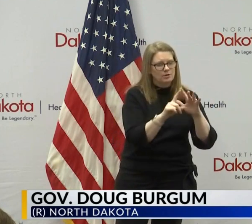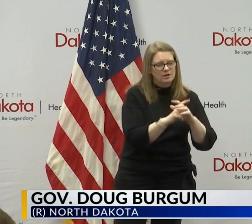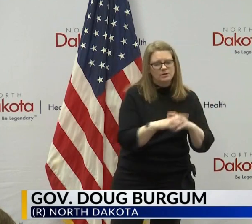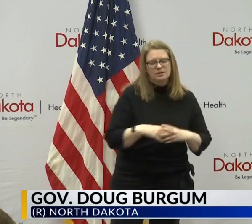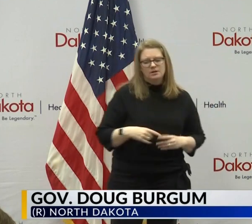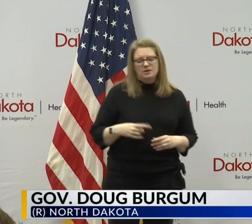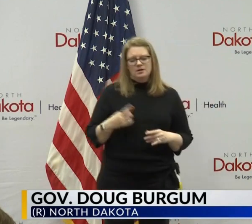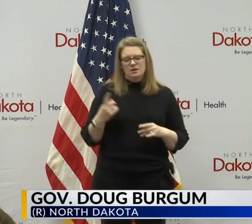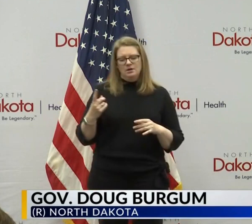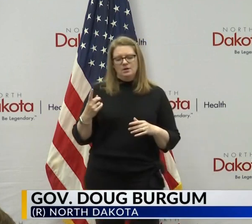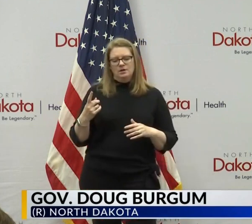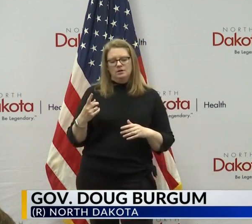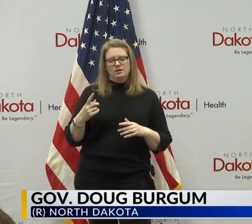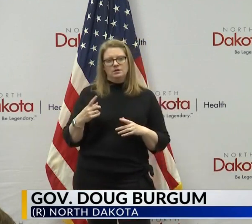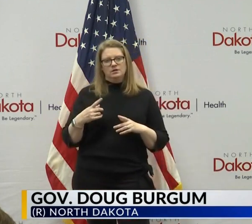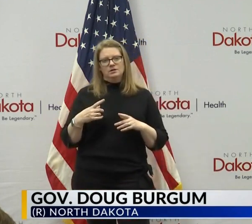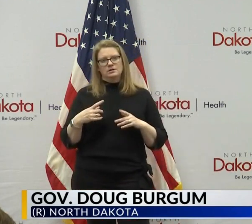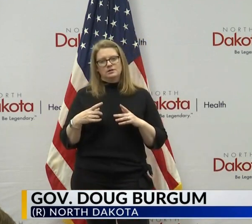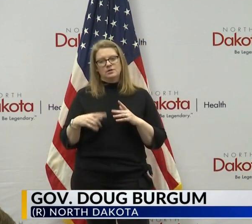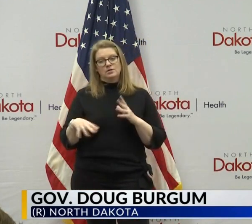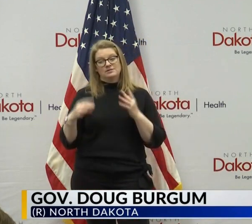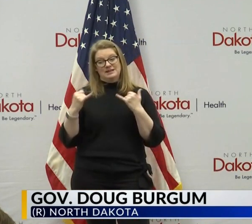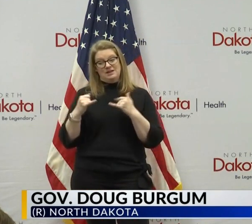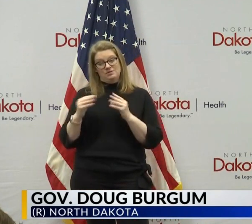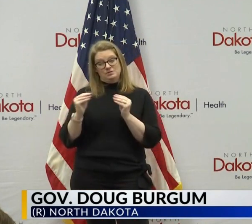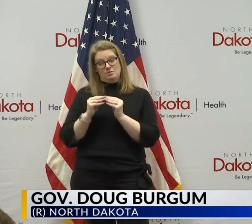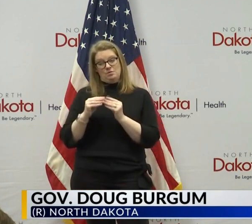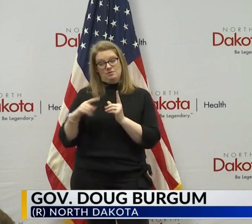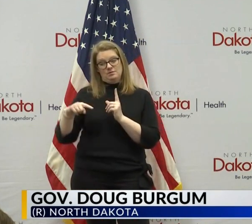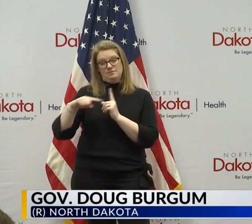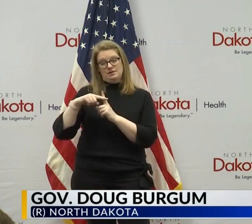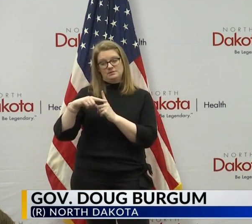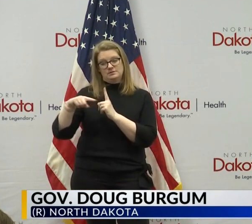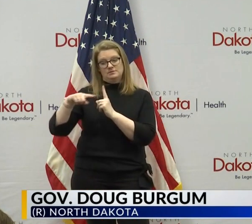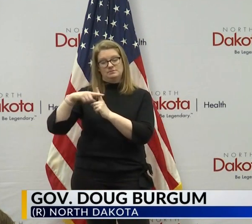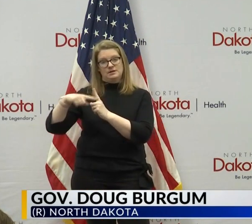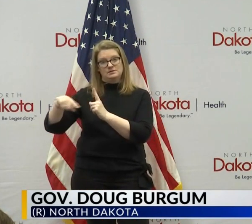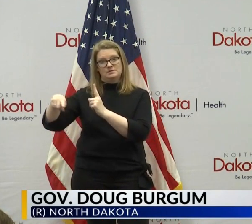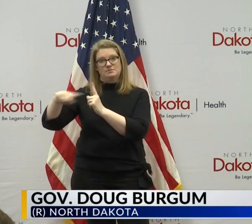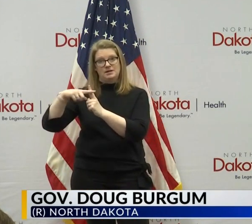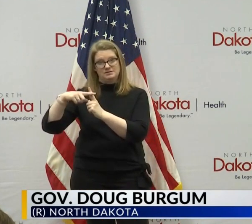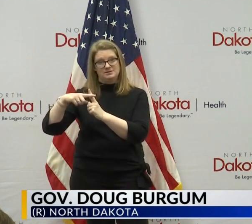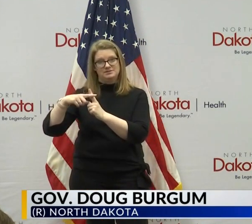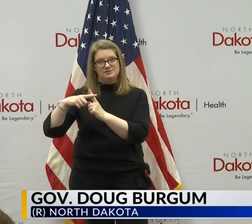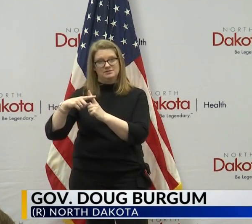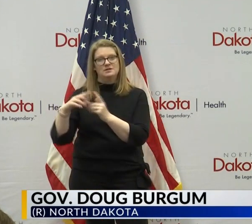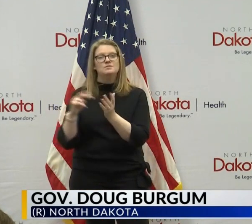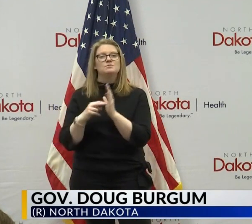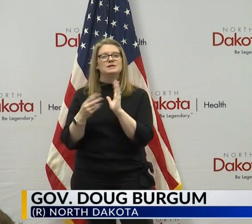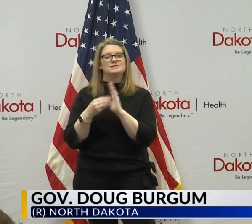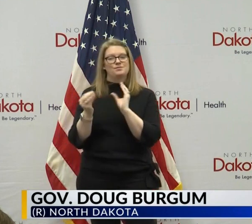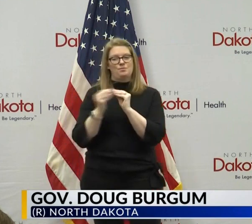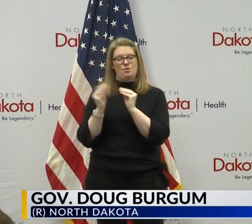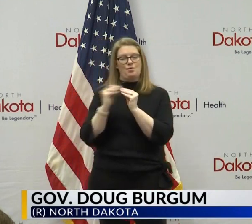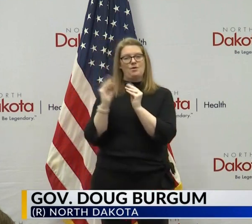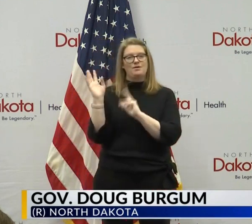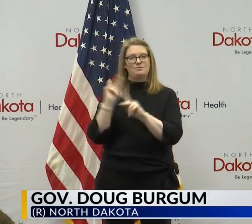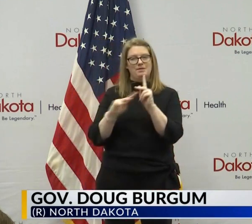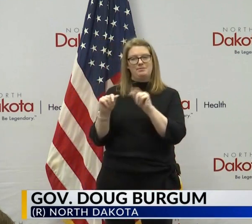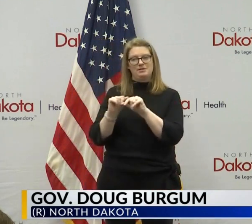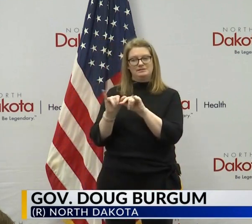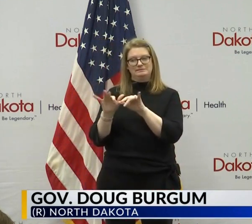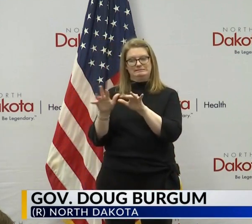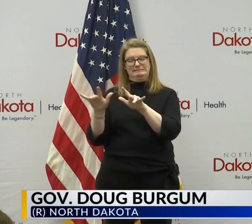negatives as we get more positives is that we have more people that have been infected. One of the positives of more